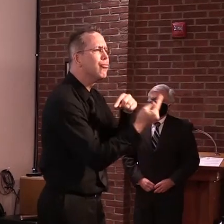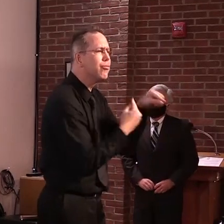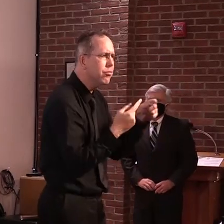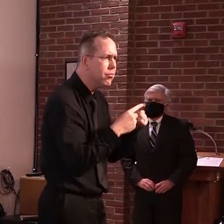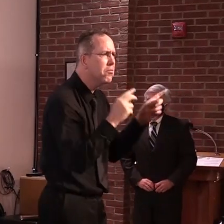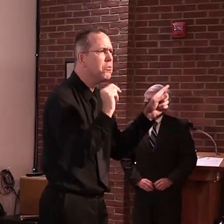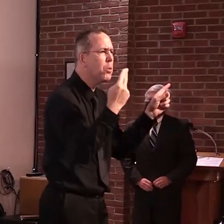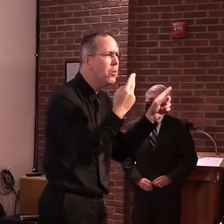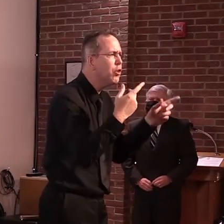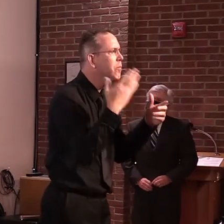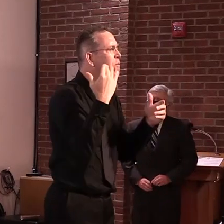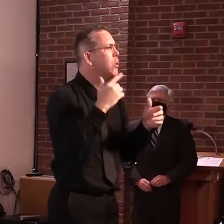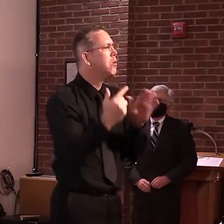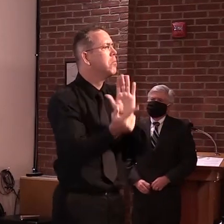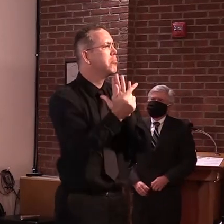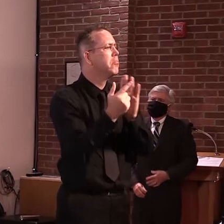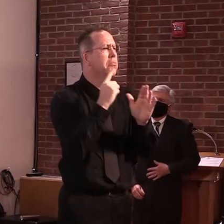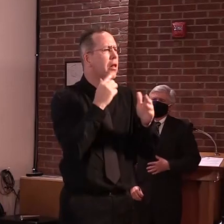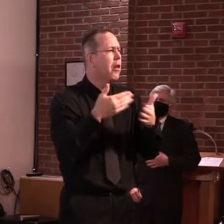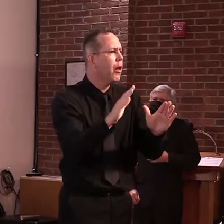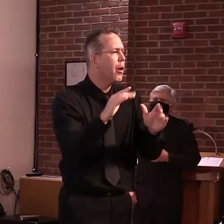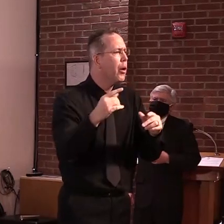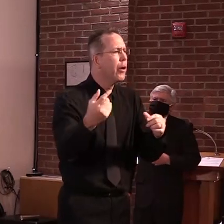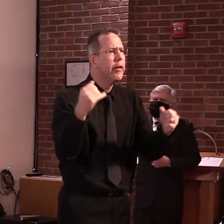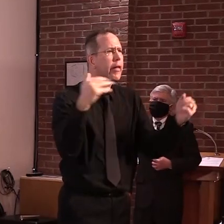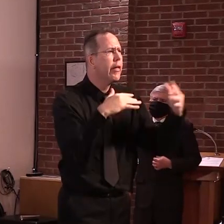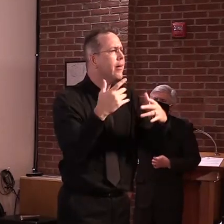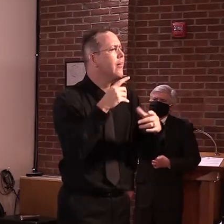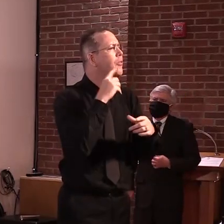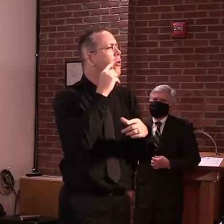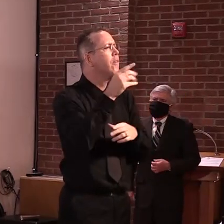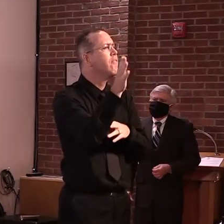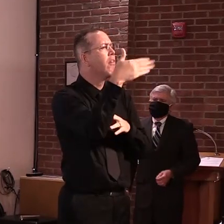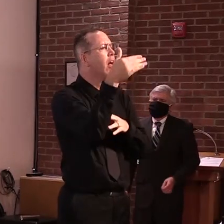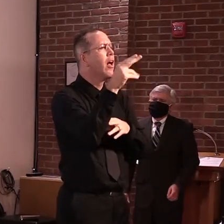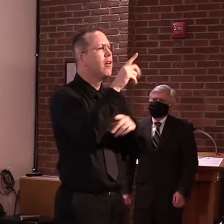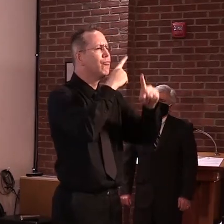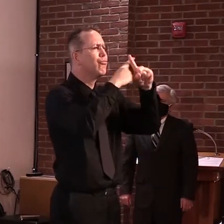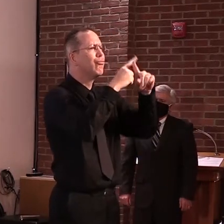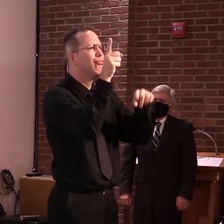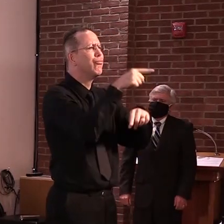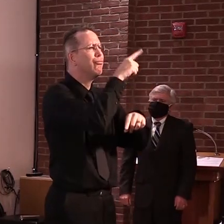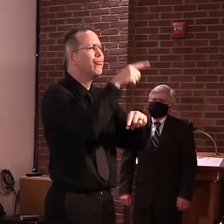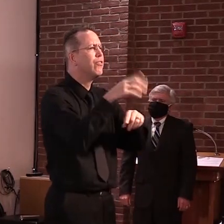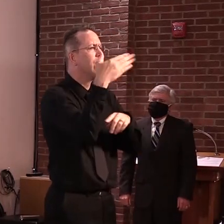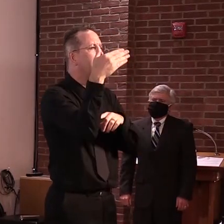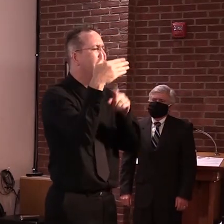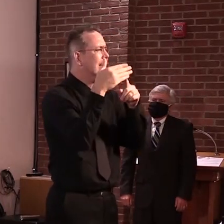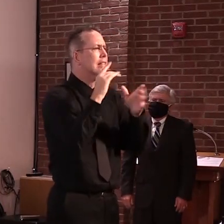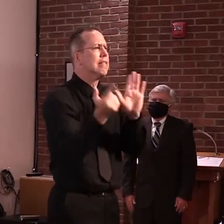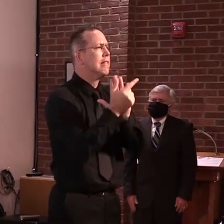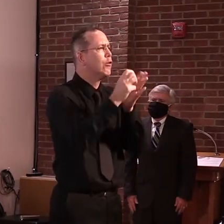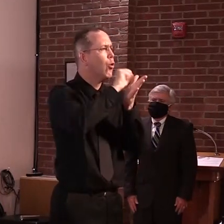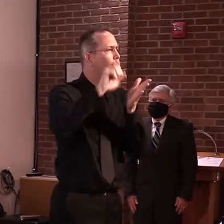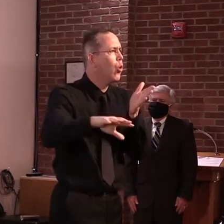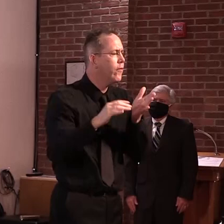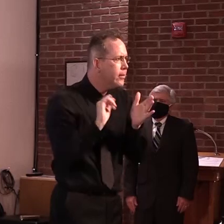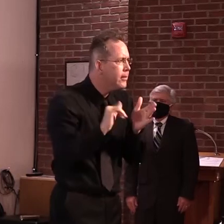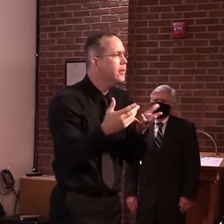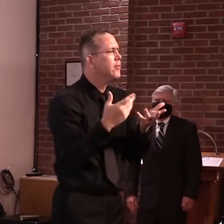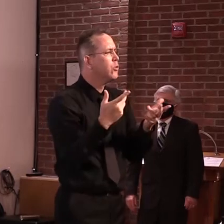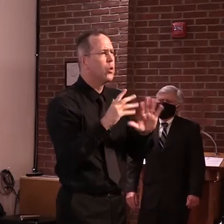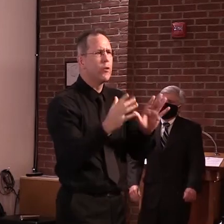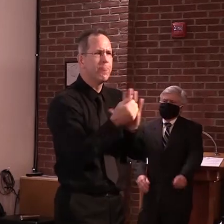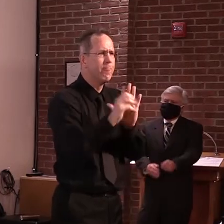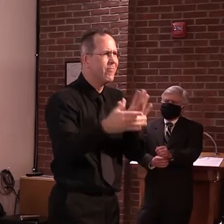and it's powerful, and I give great credit and I'm very proud of Vermont native Steve Phelps,